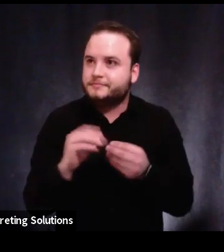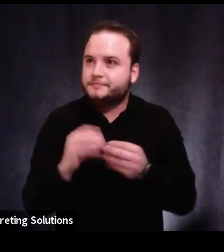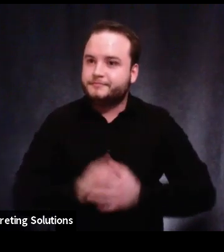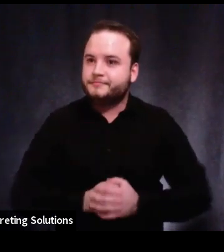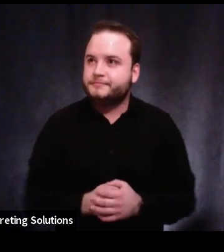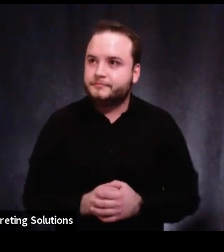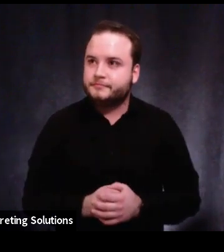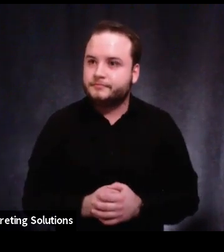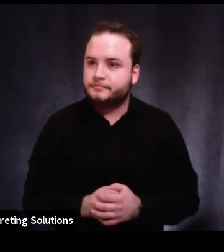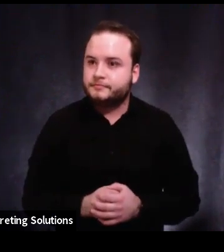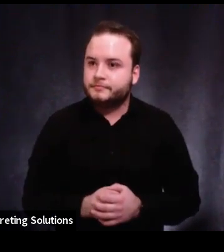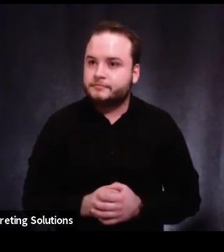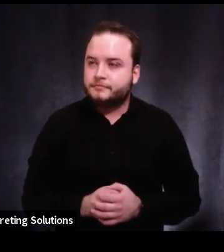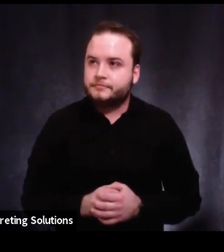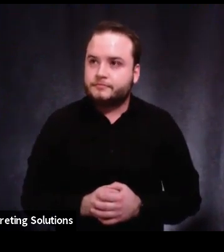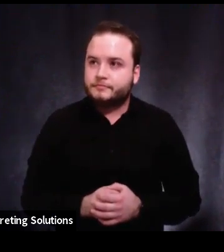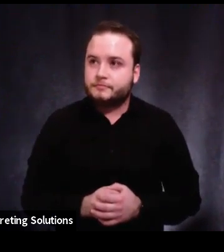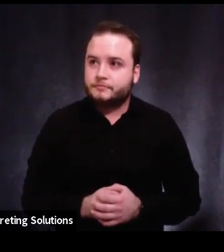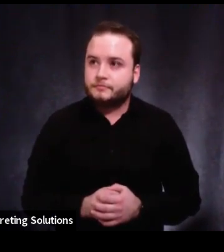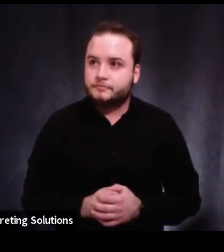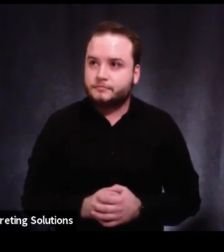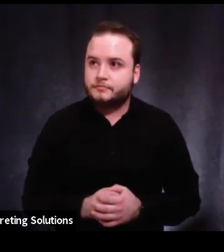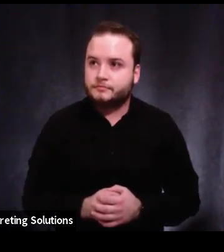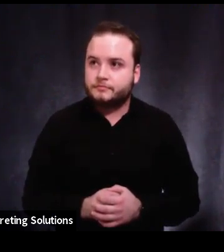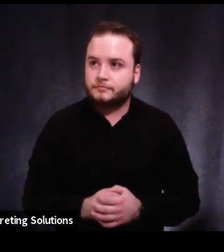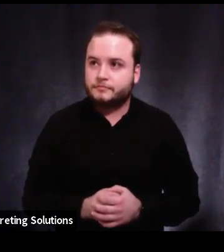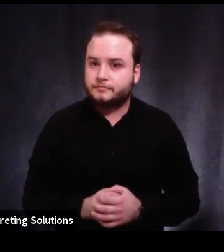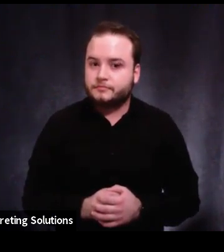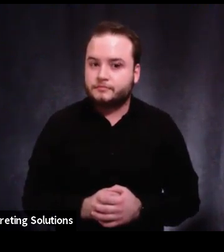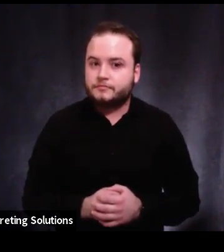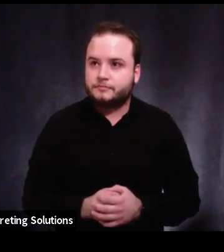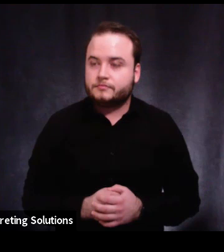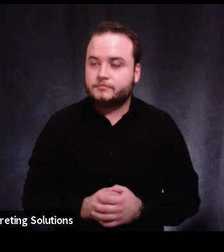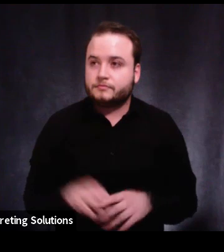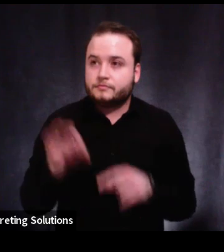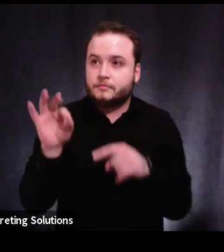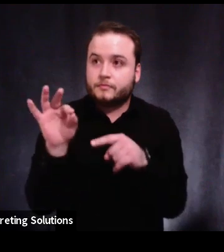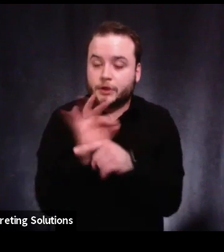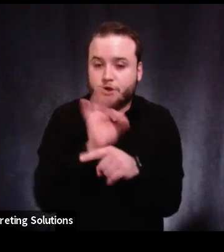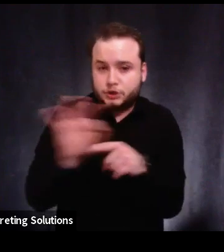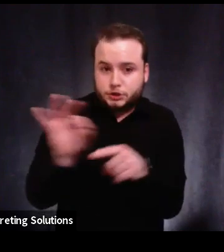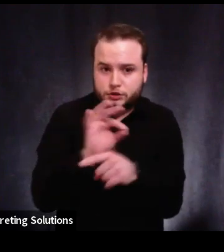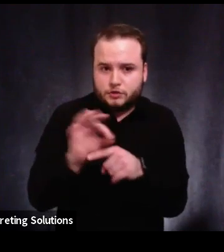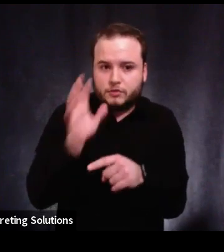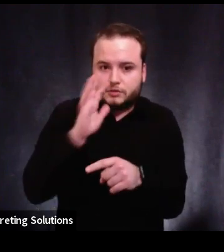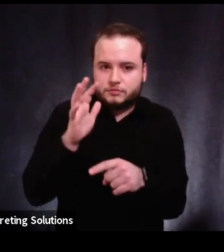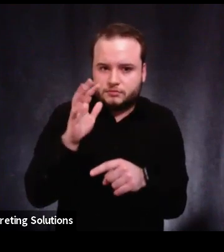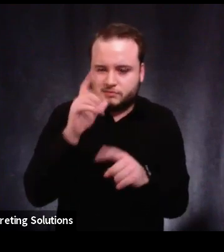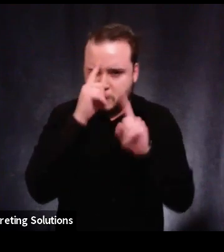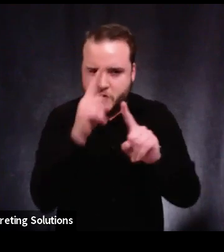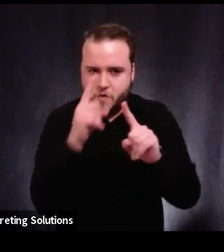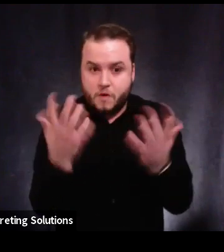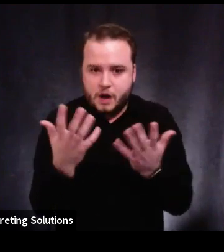a function of the mitigation, the response, and